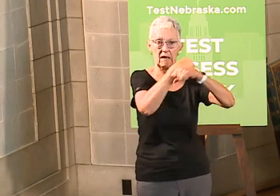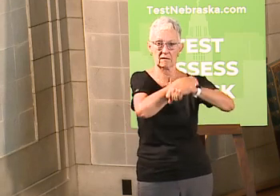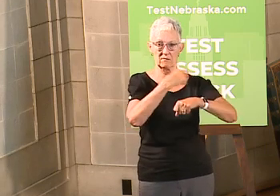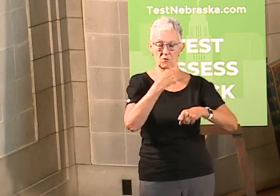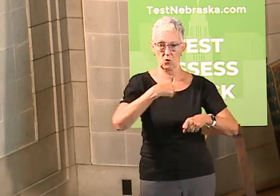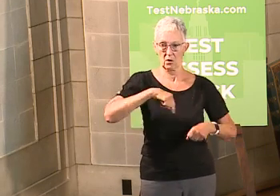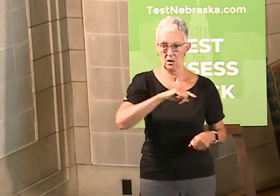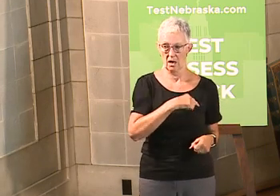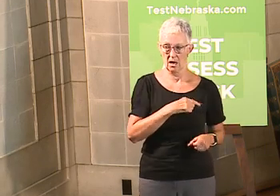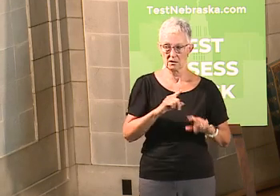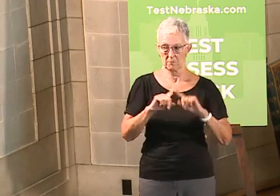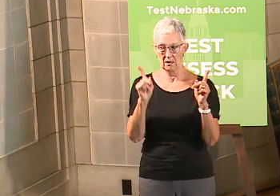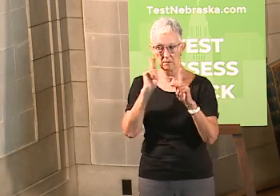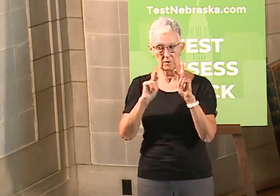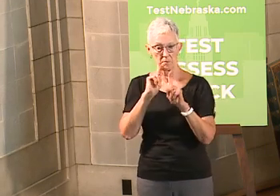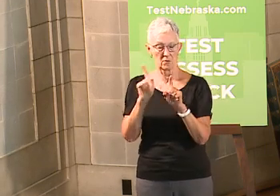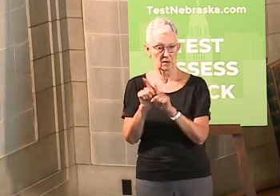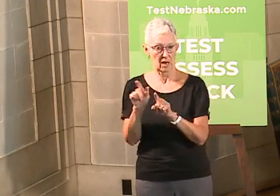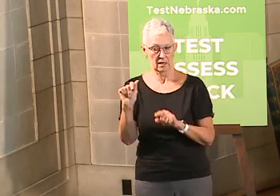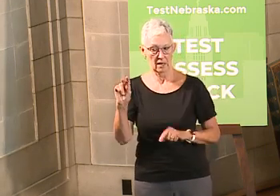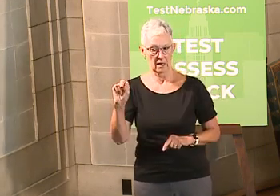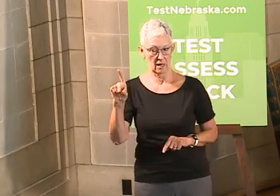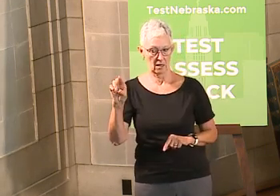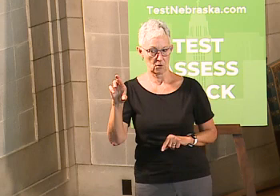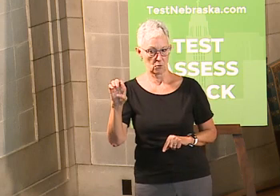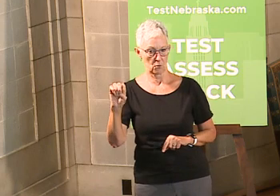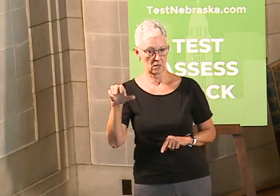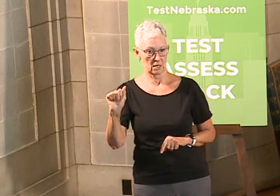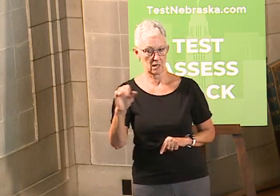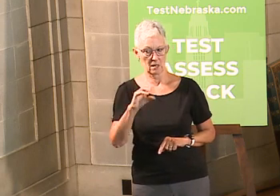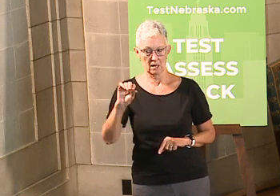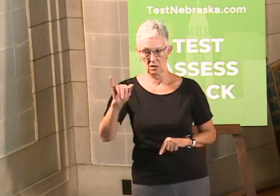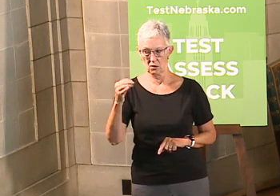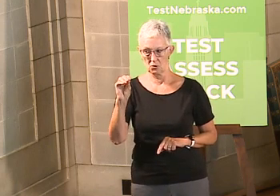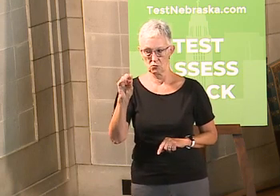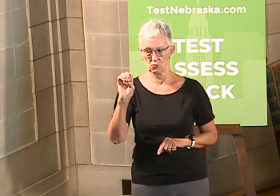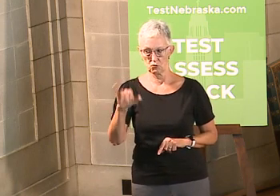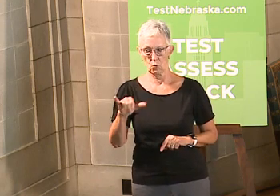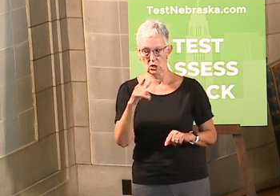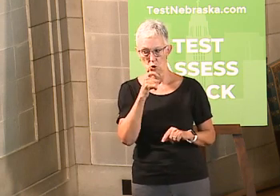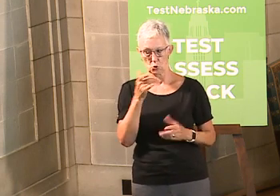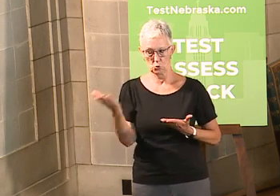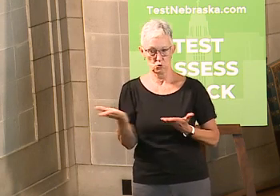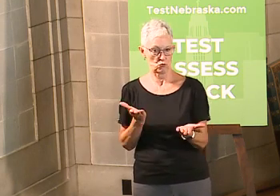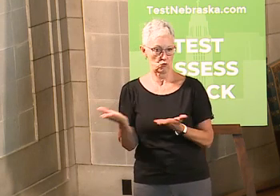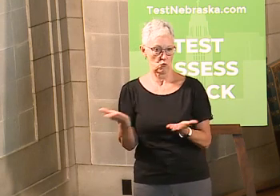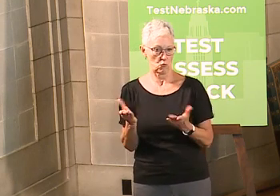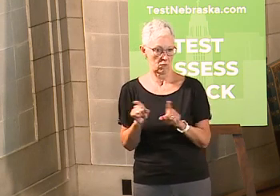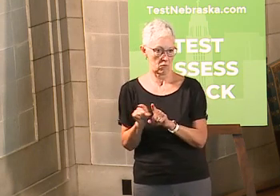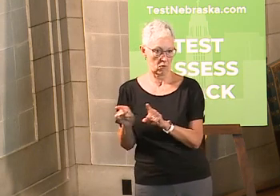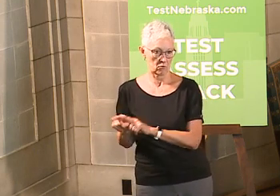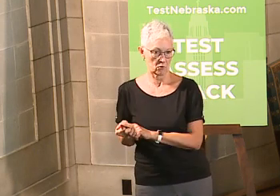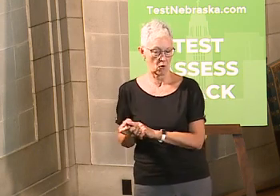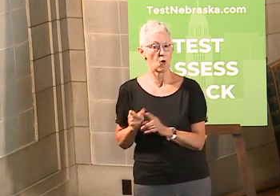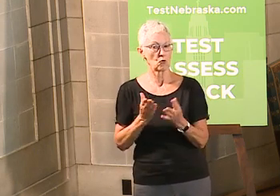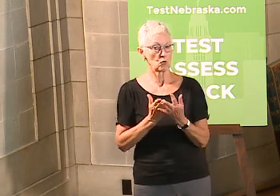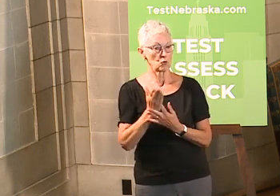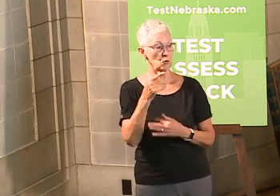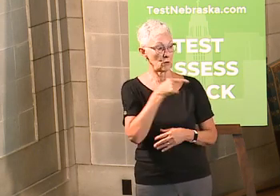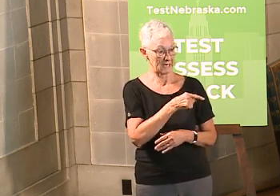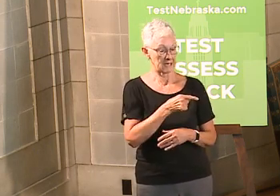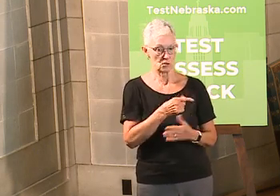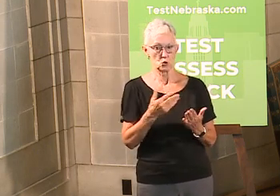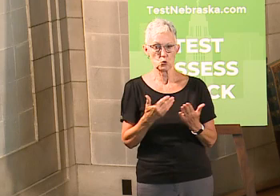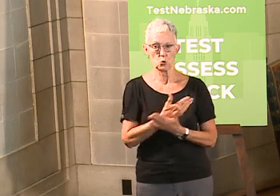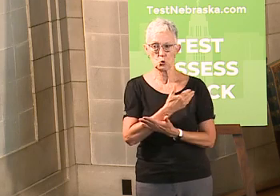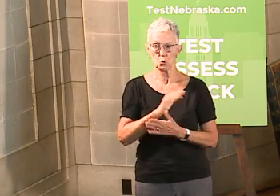Andrea and Joey who serve in their own way and make their own sacrifices. Through this initiative, we hope to better serve them and to